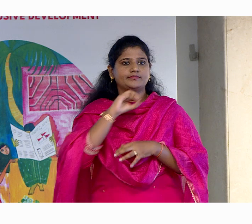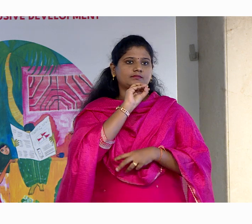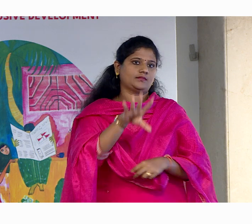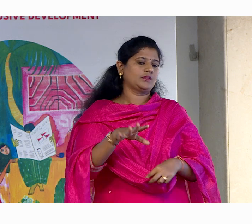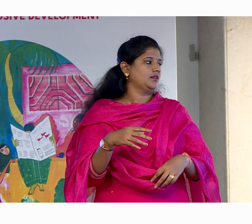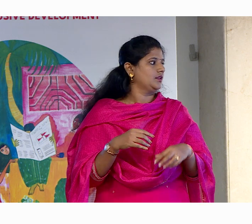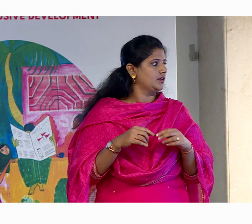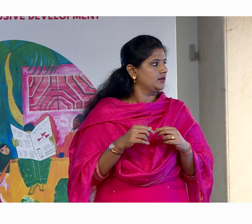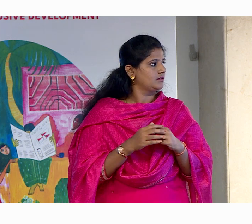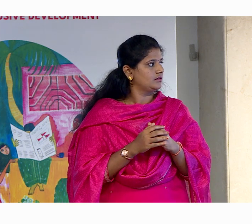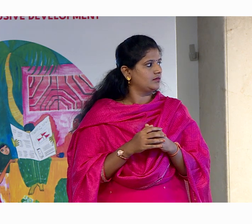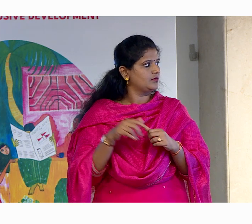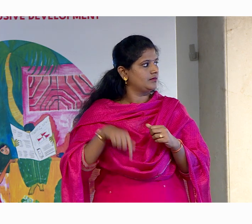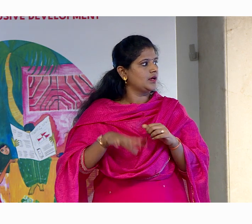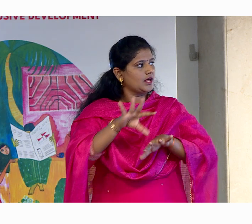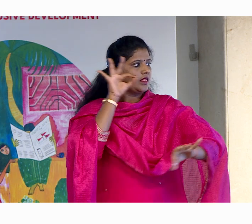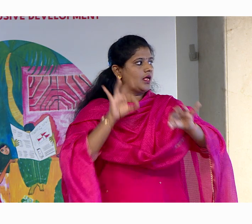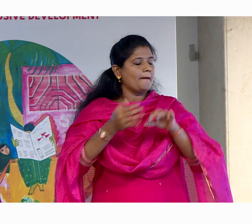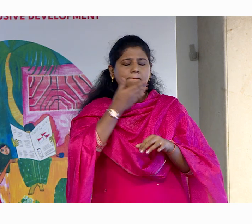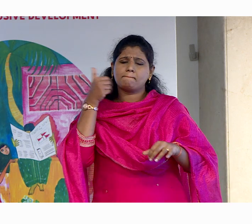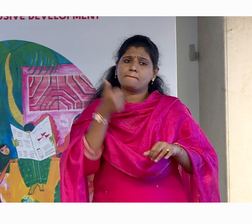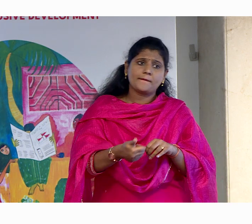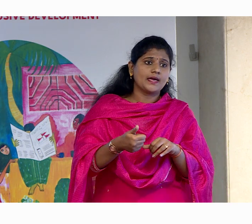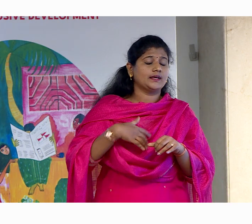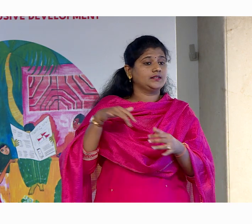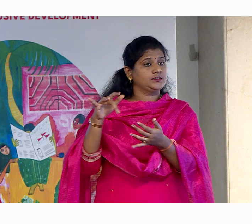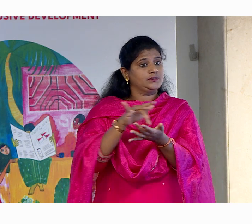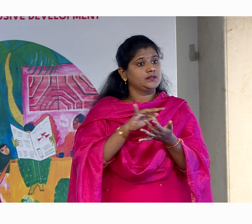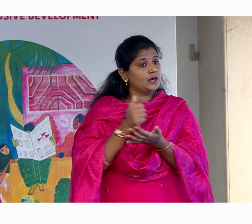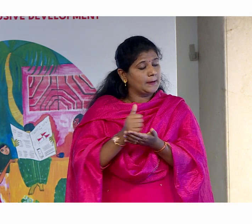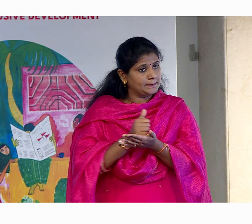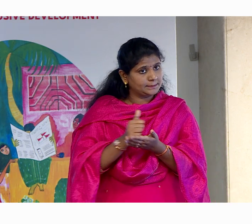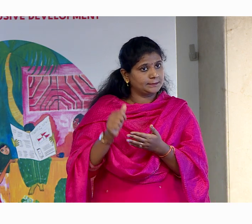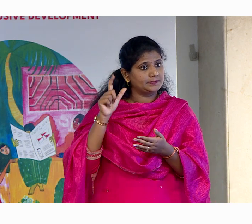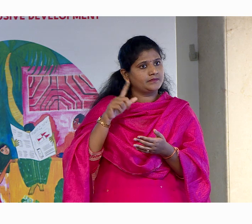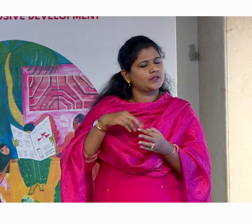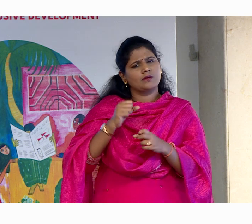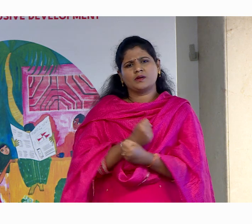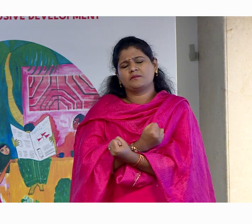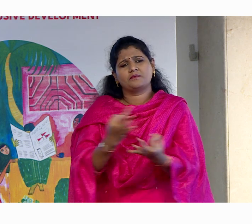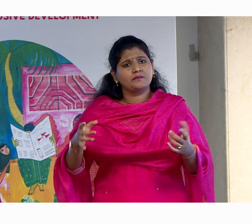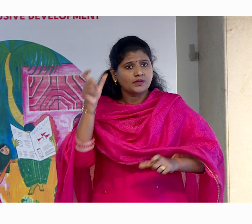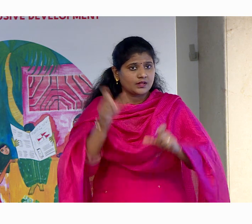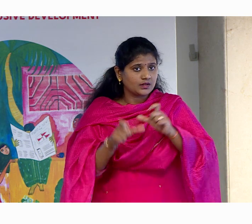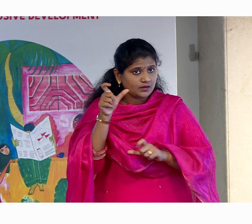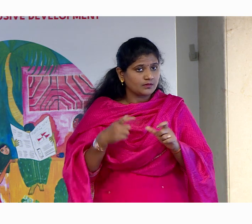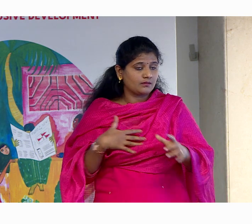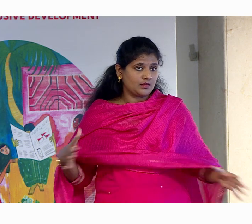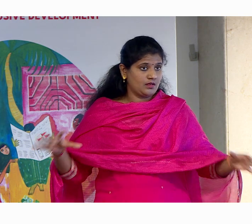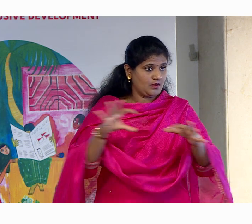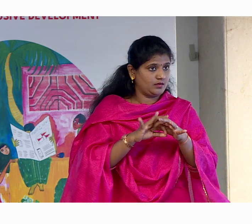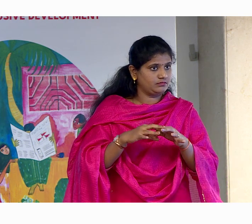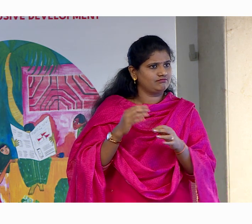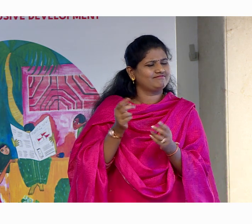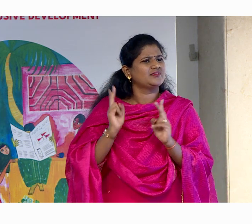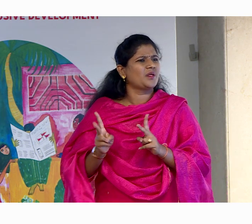study was, we chose the best practice in the area by many measures, an 8-partner general